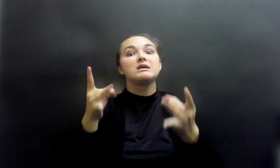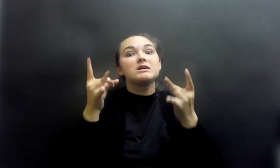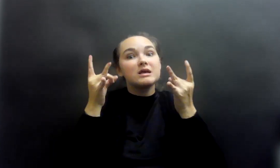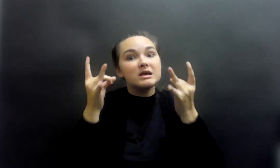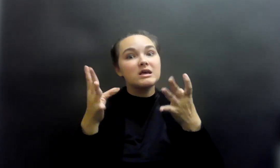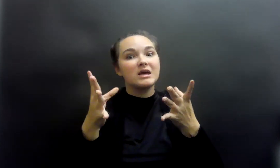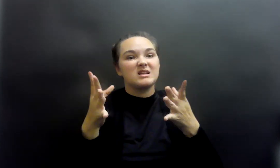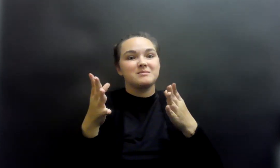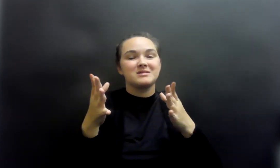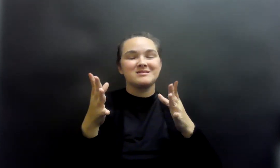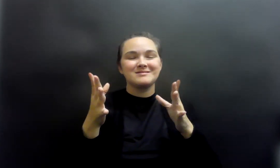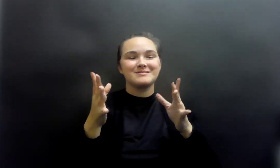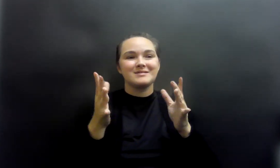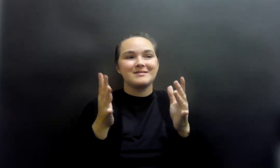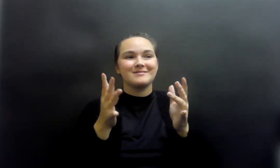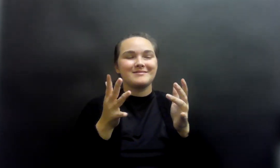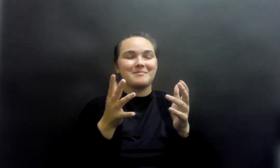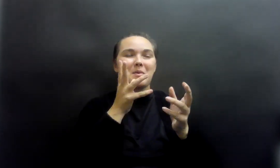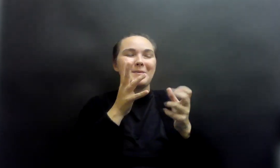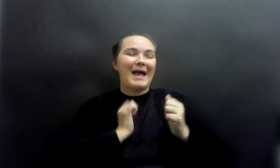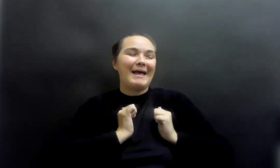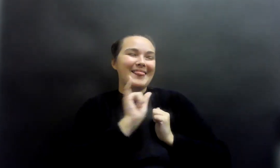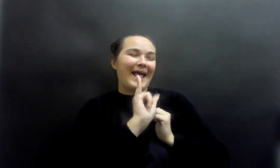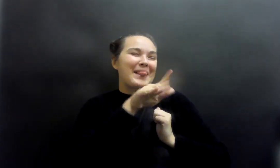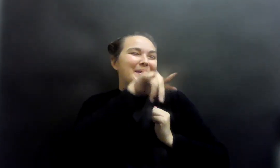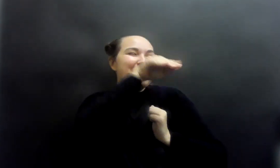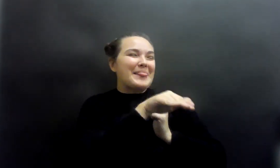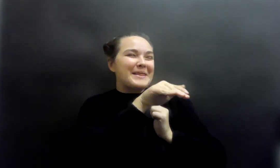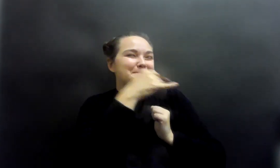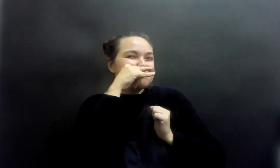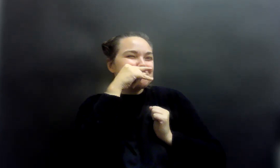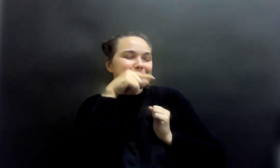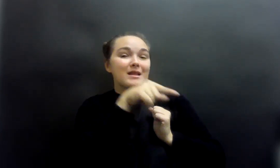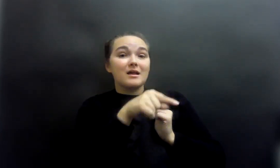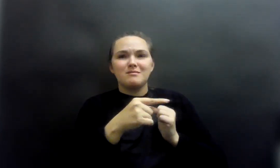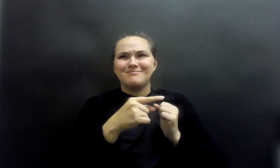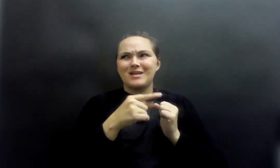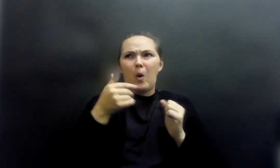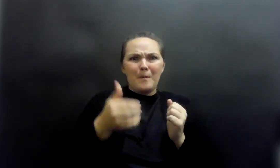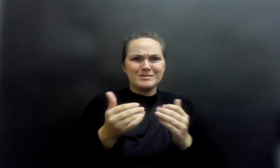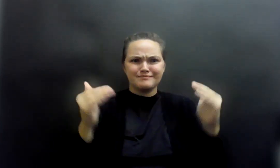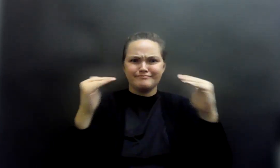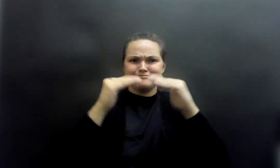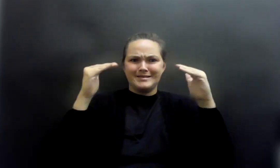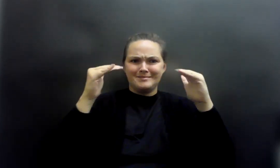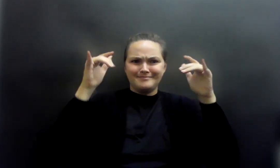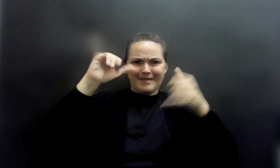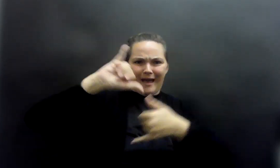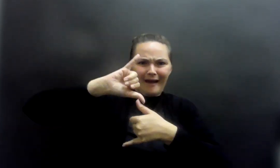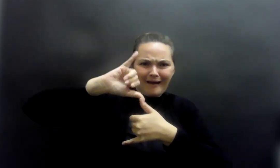He hated being treated like a little kid. He was almost as tall as his mom, after all.